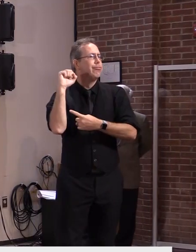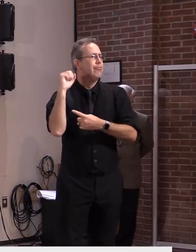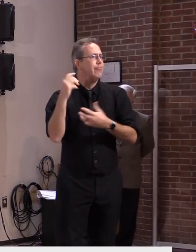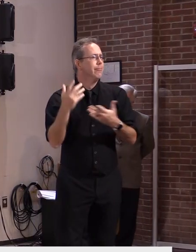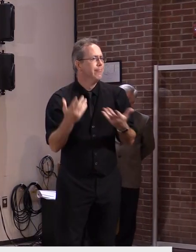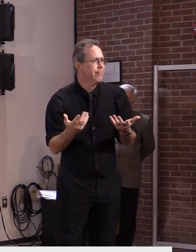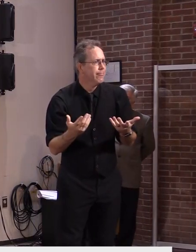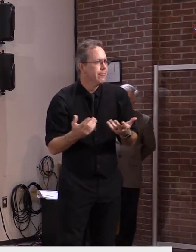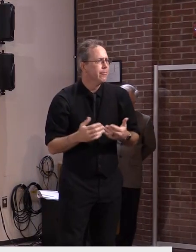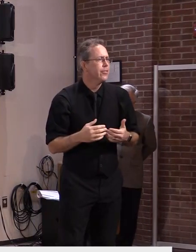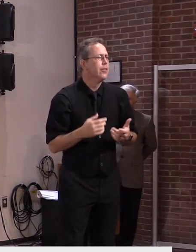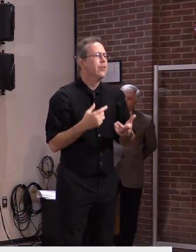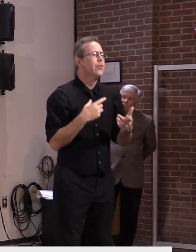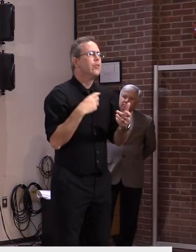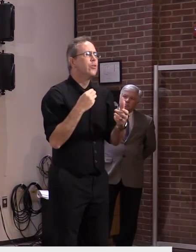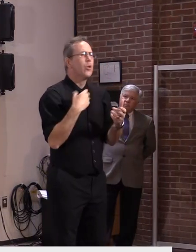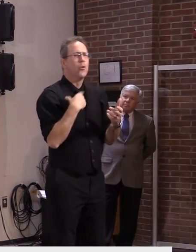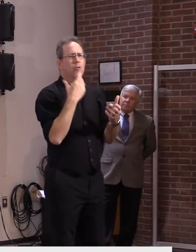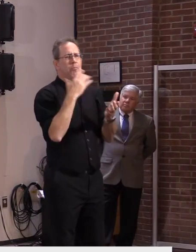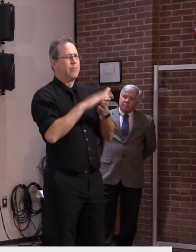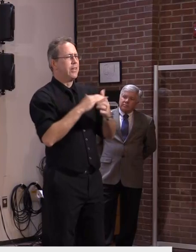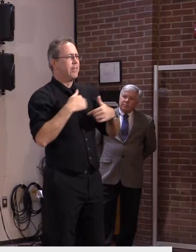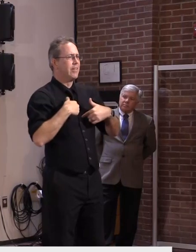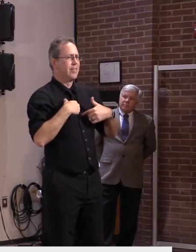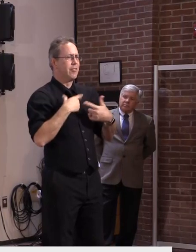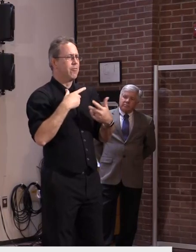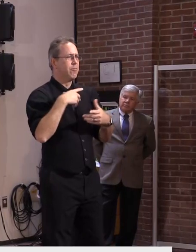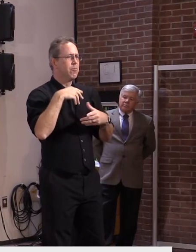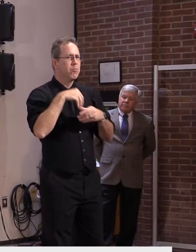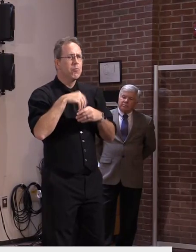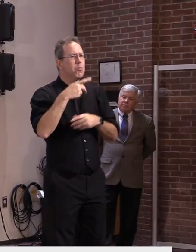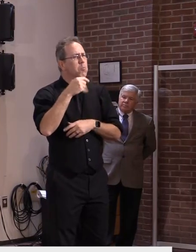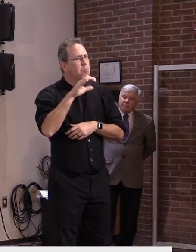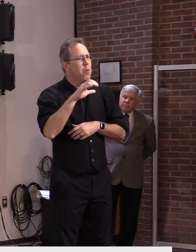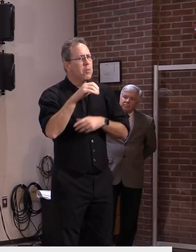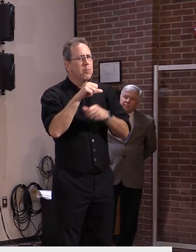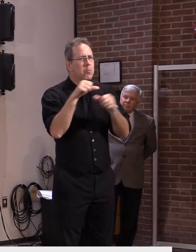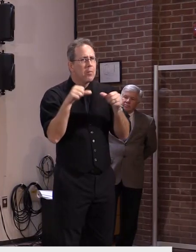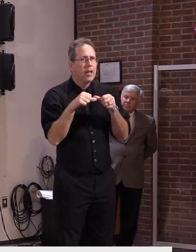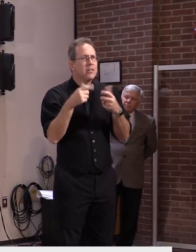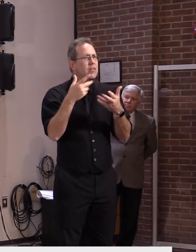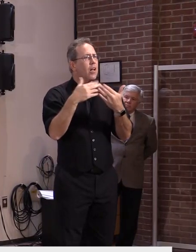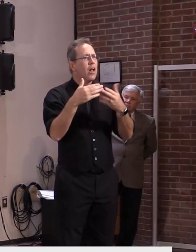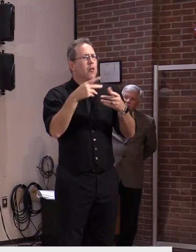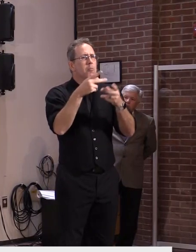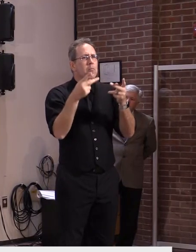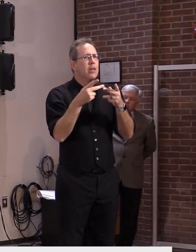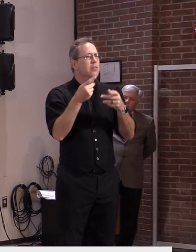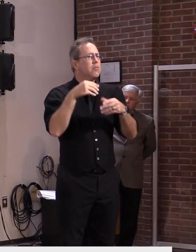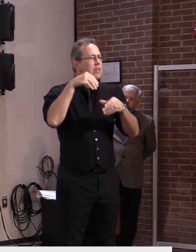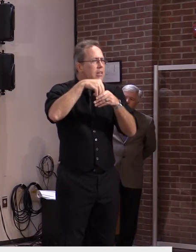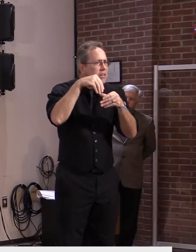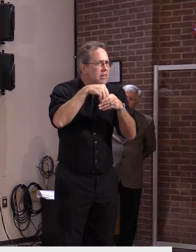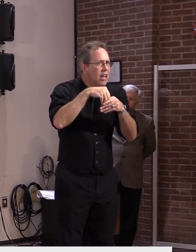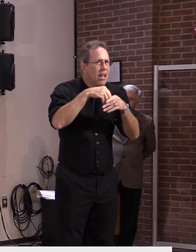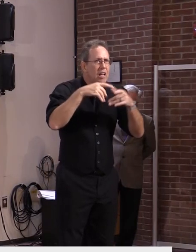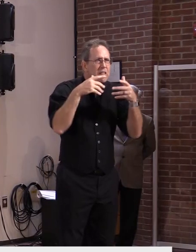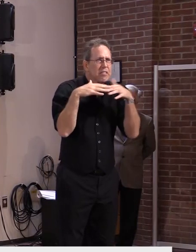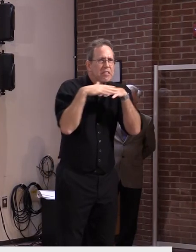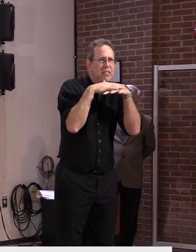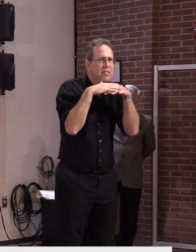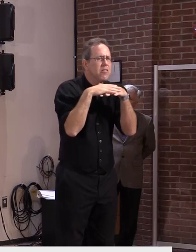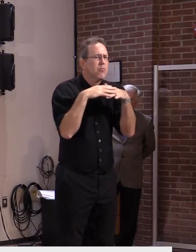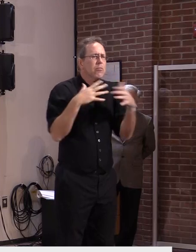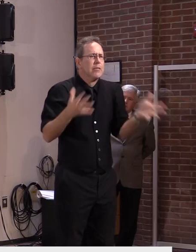be wearing a mask when you're indoors in certain gatherings. But I don't believe that, and I've said